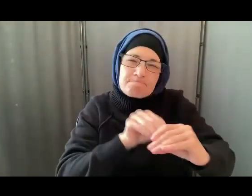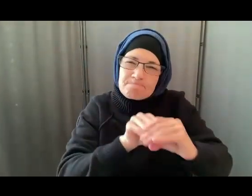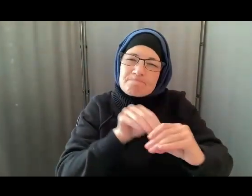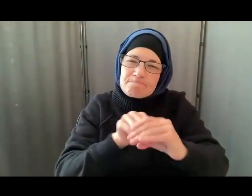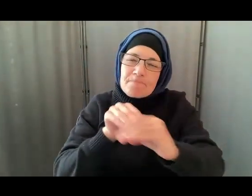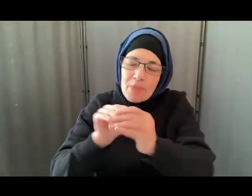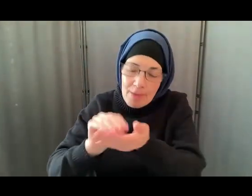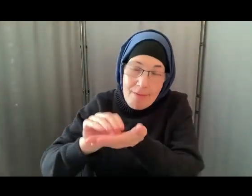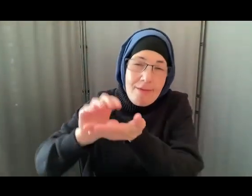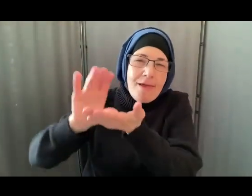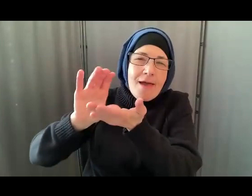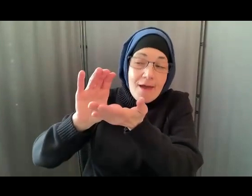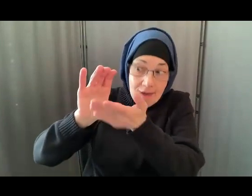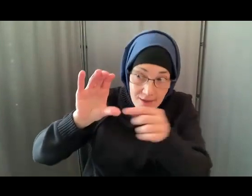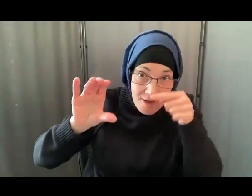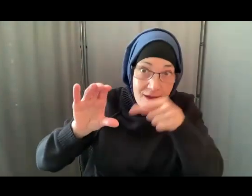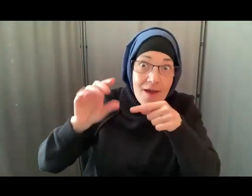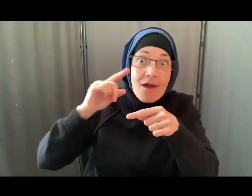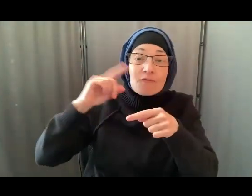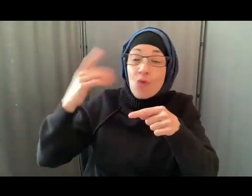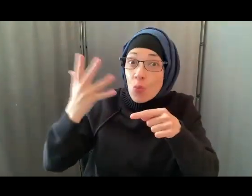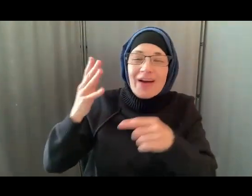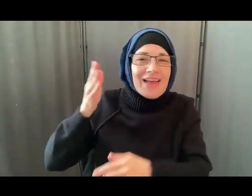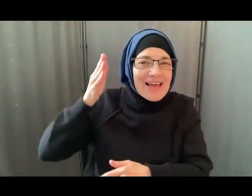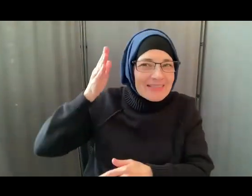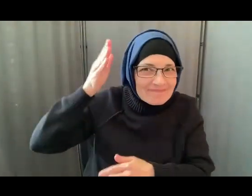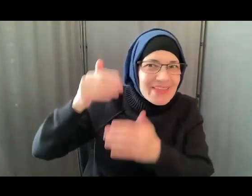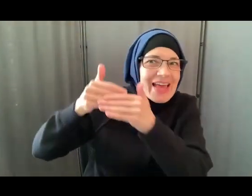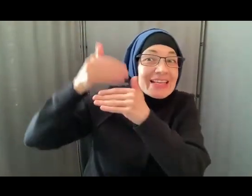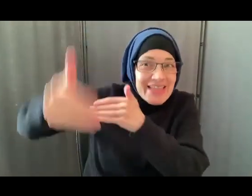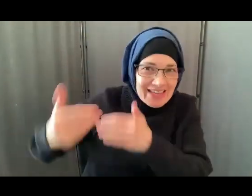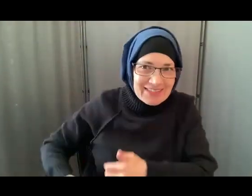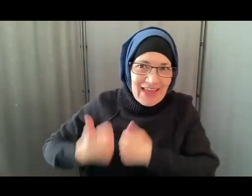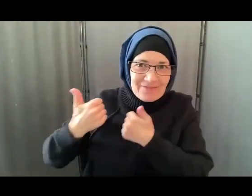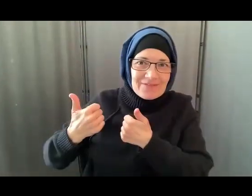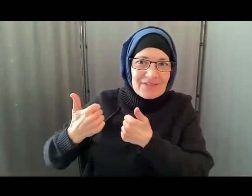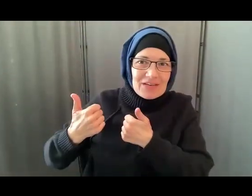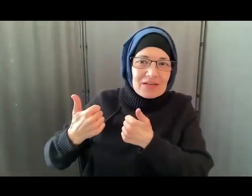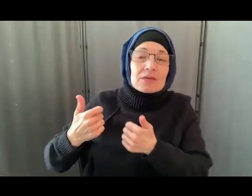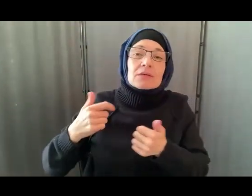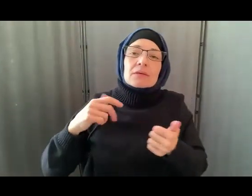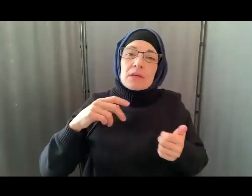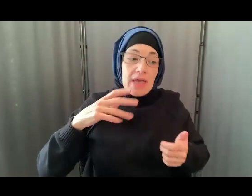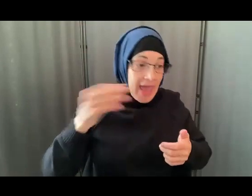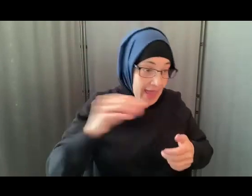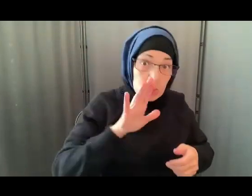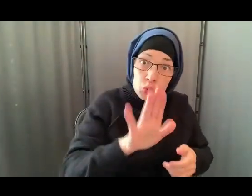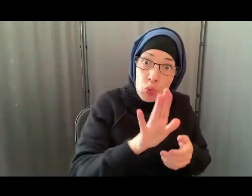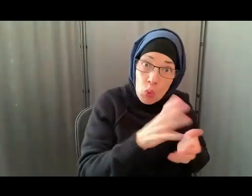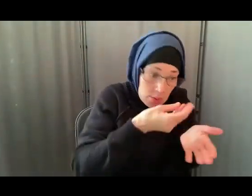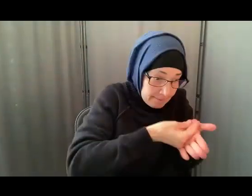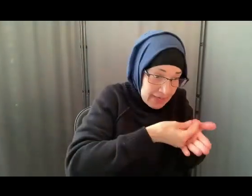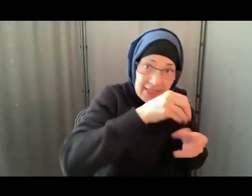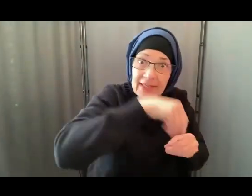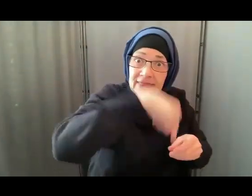And it will not decrease your wealth in this life. Because in other places, Allah